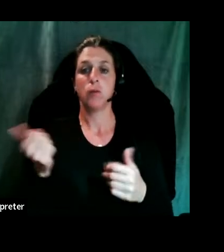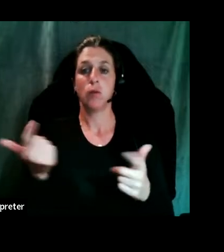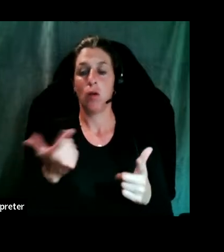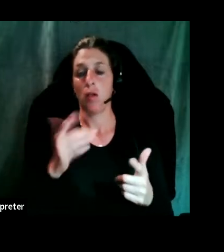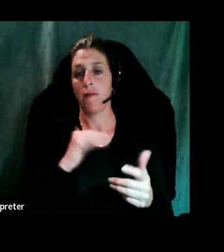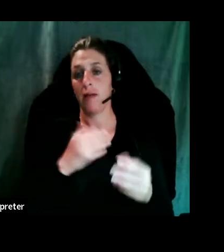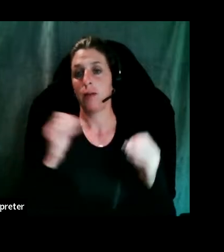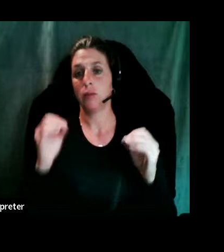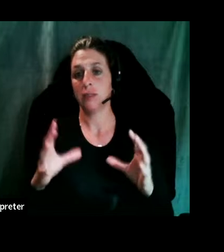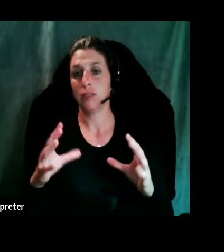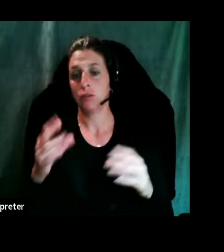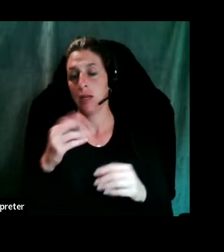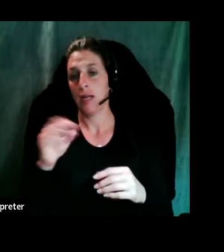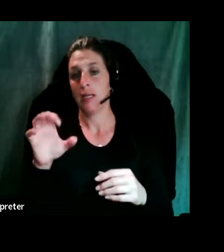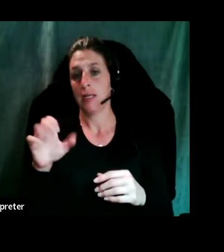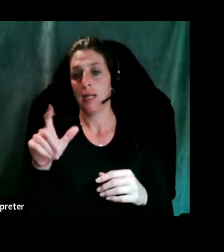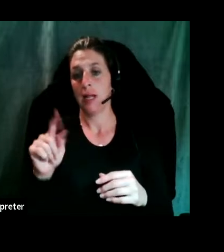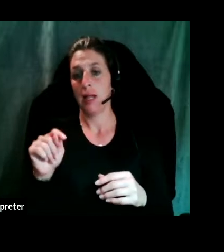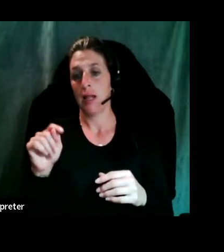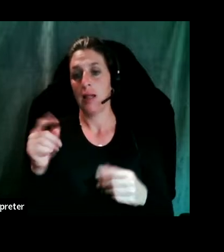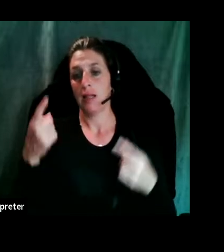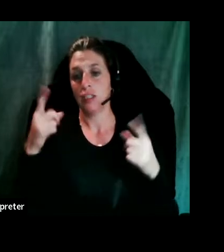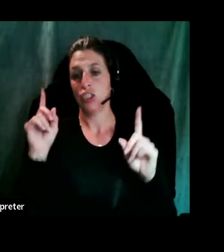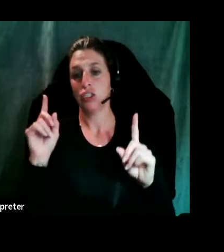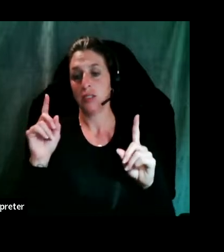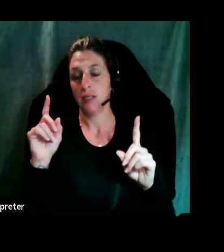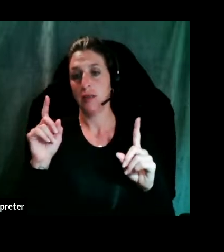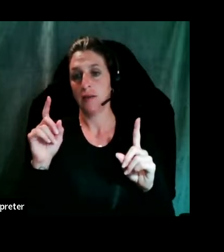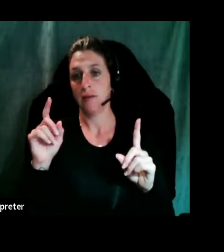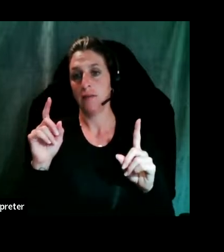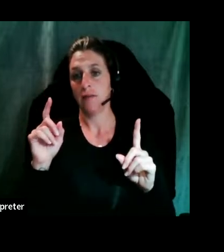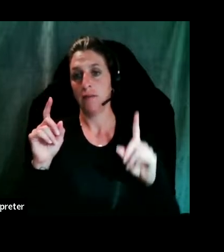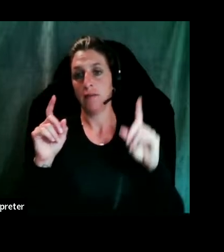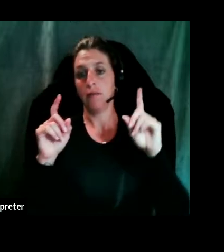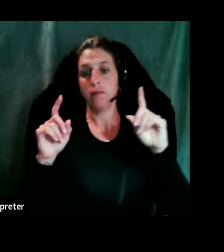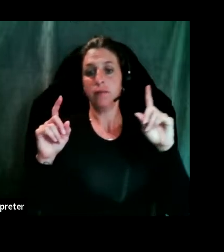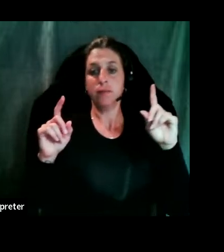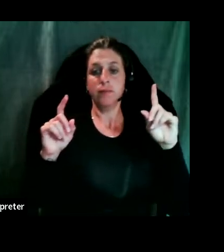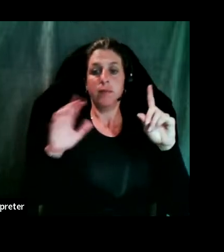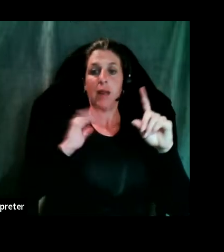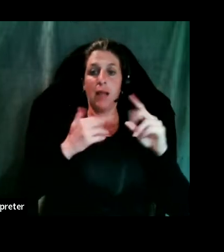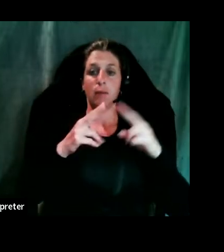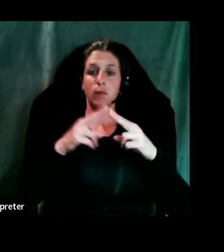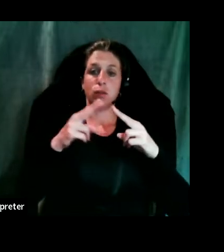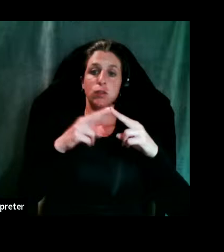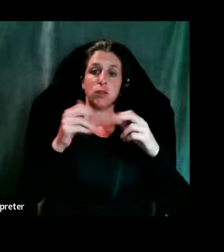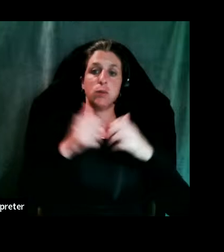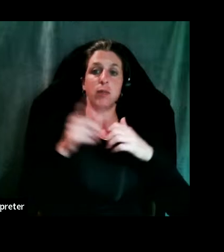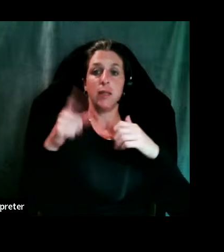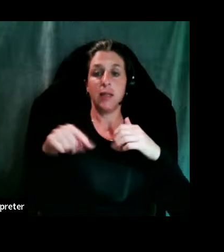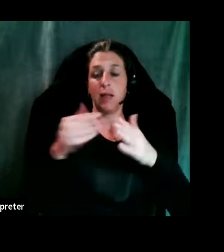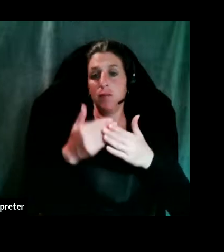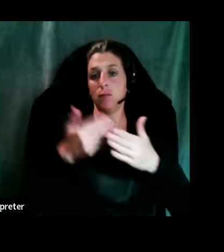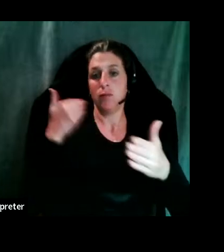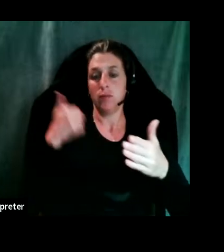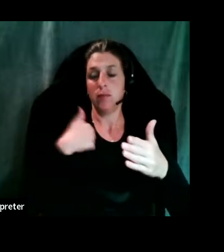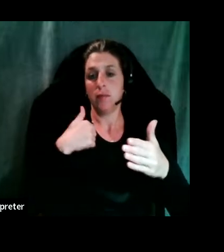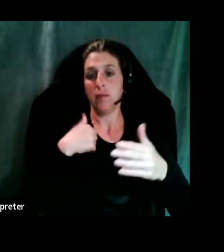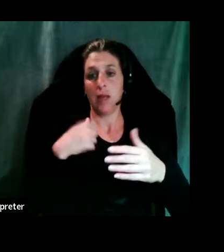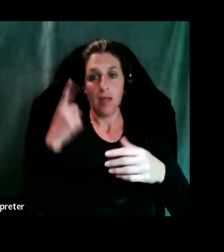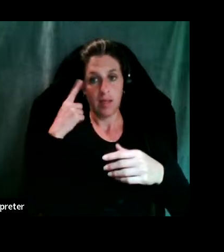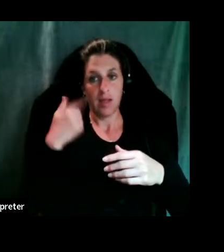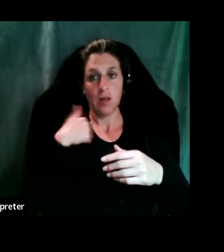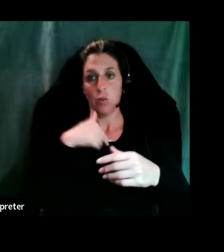teachers. And then EL Achieve. EL Achieve, I think our partnership with them actually predates me. I think we've been in partnership